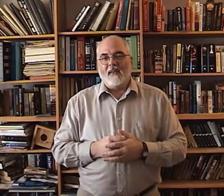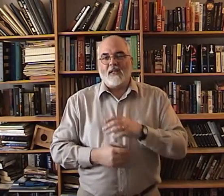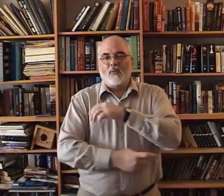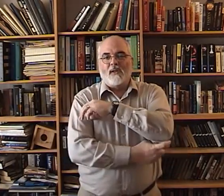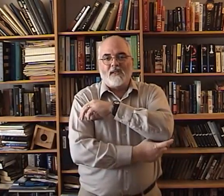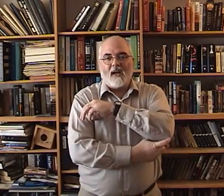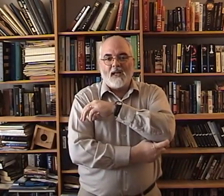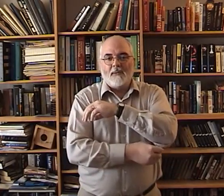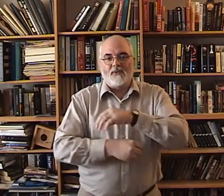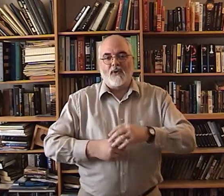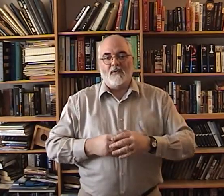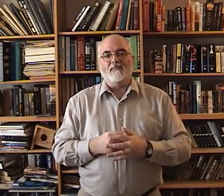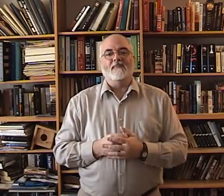That's where the sign comes from.